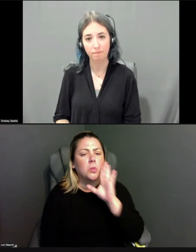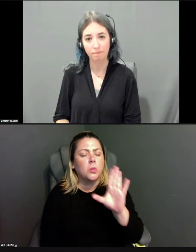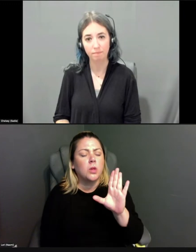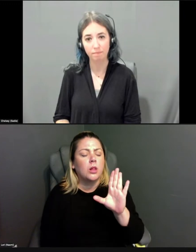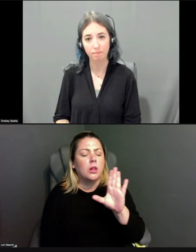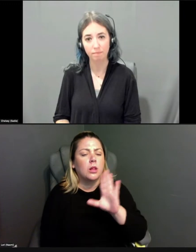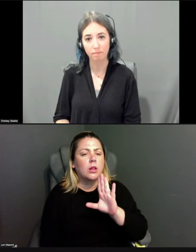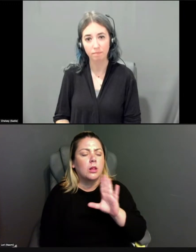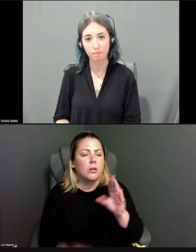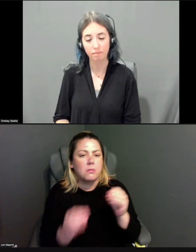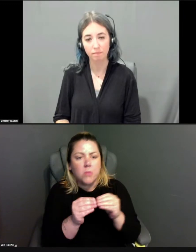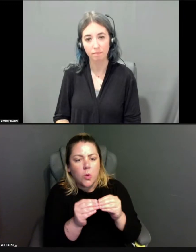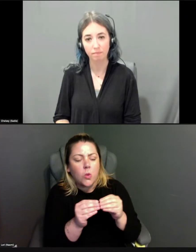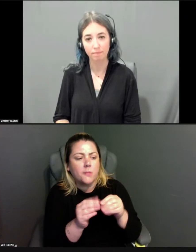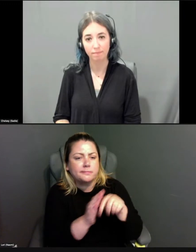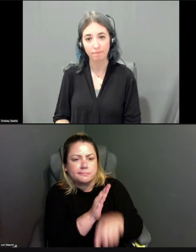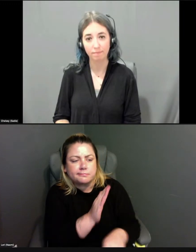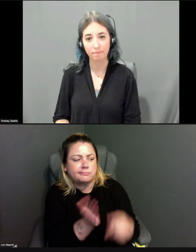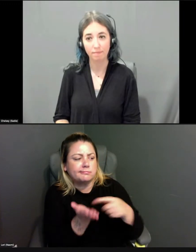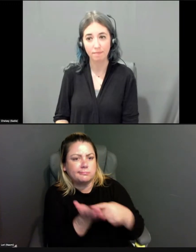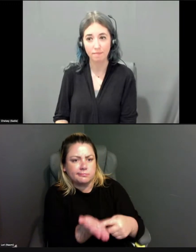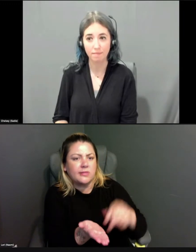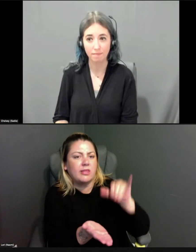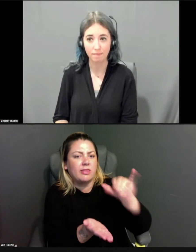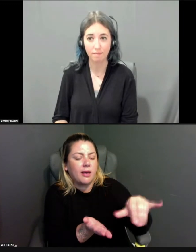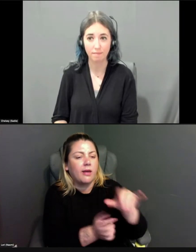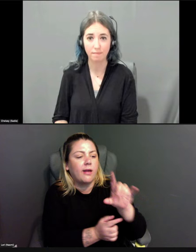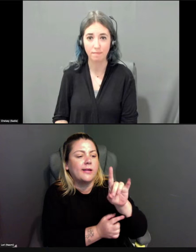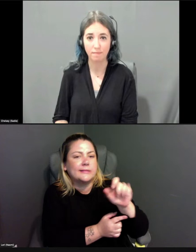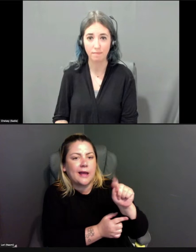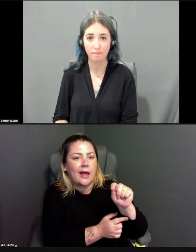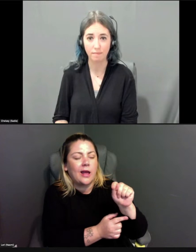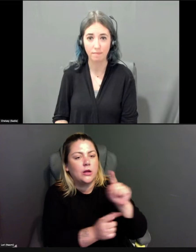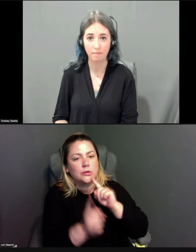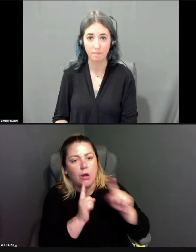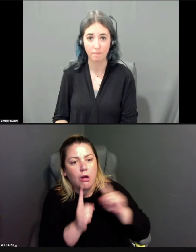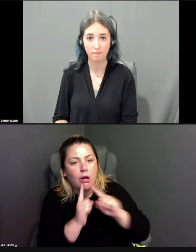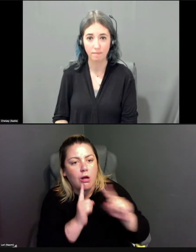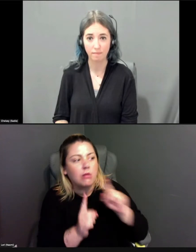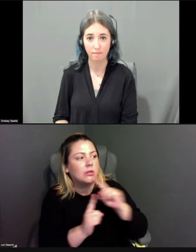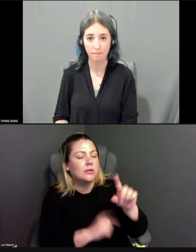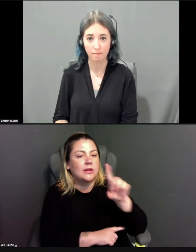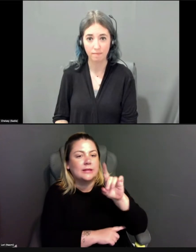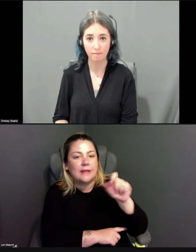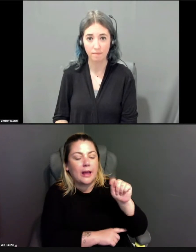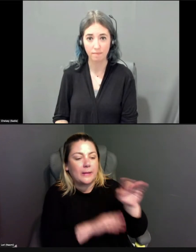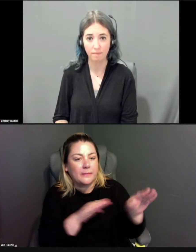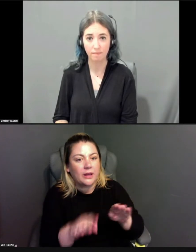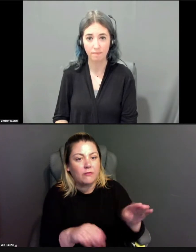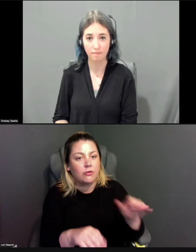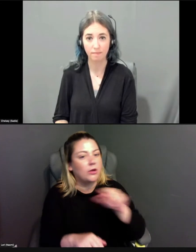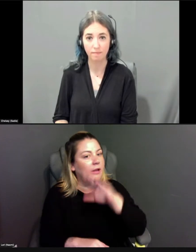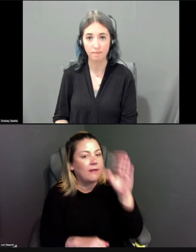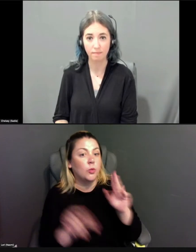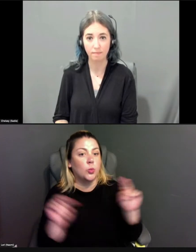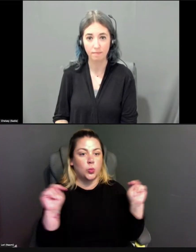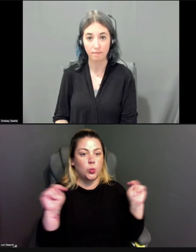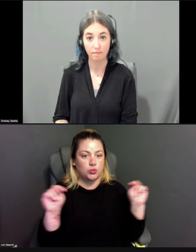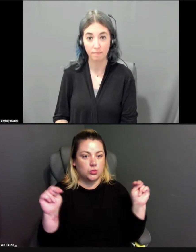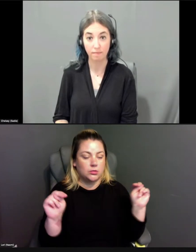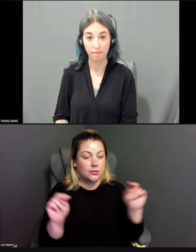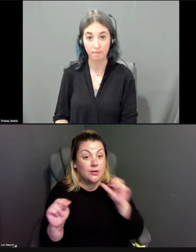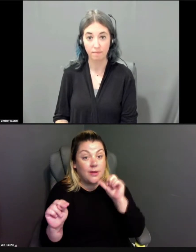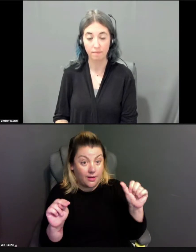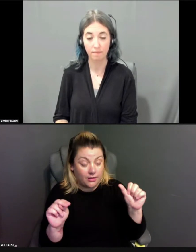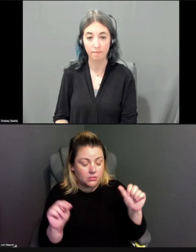how dieting behaviors and dieting talk are not necessarily neutral acts, but ultimately, like, these